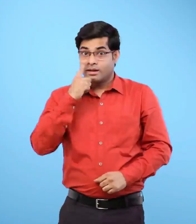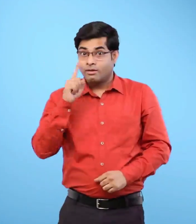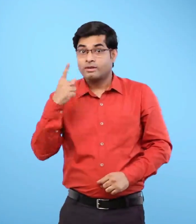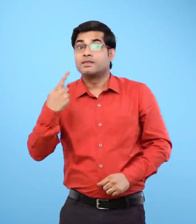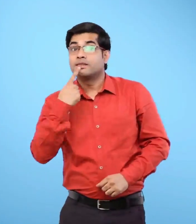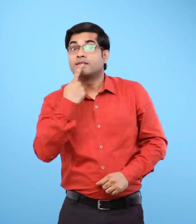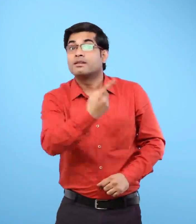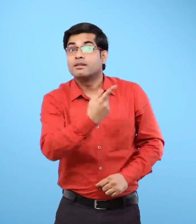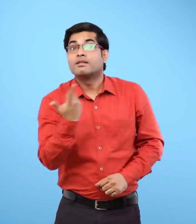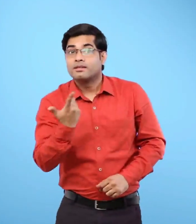One girl is saying,